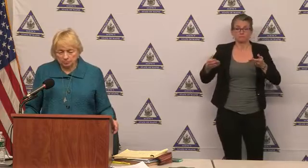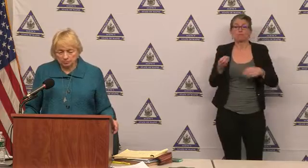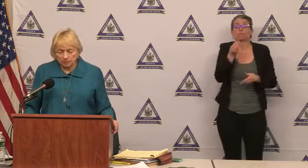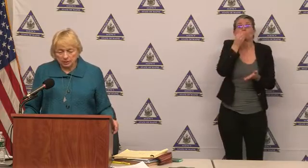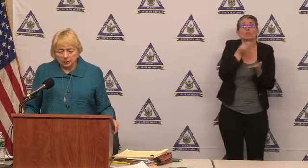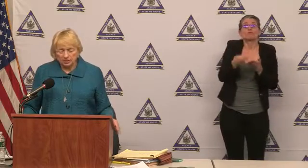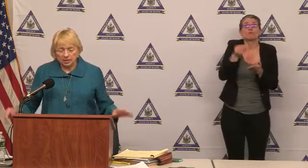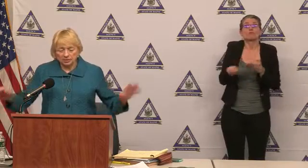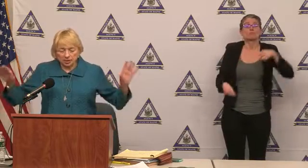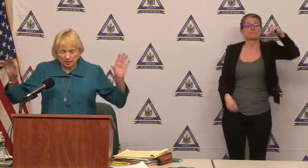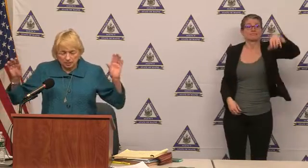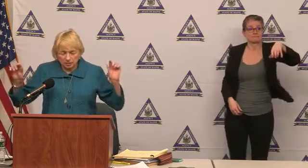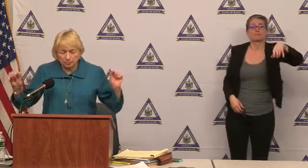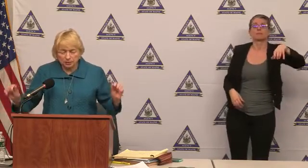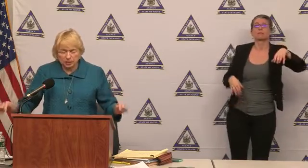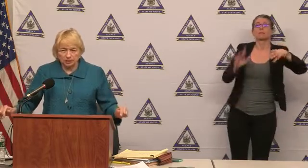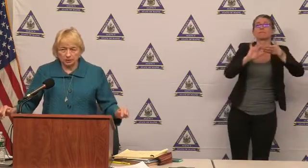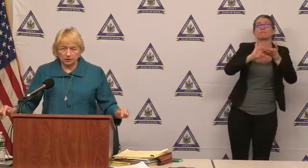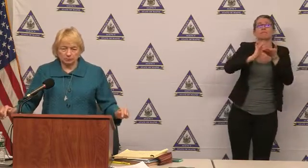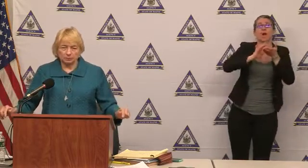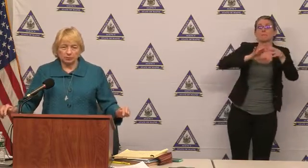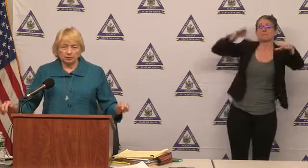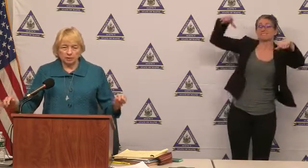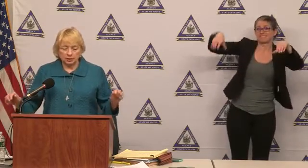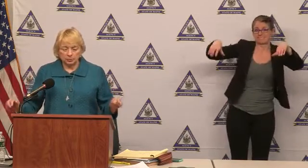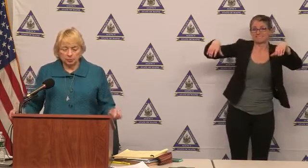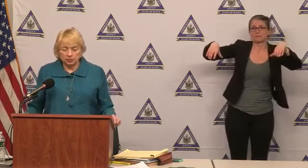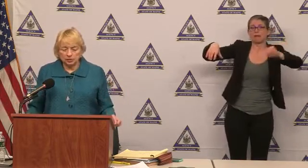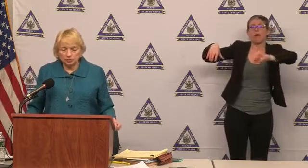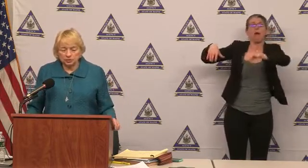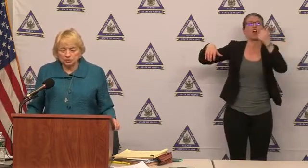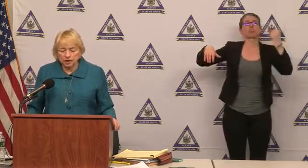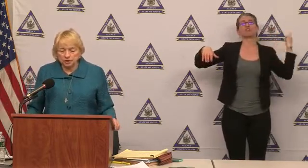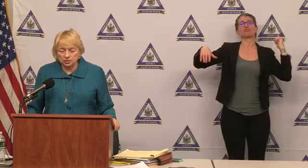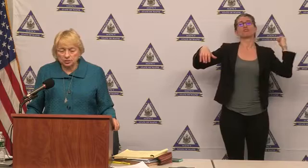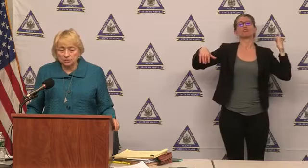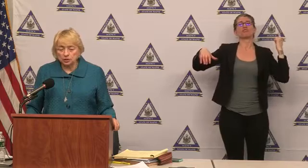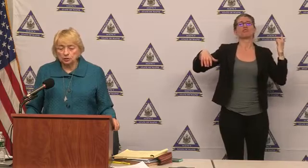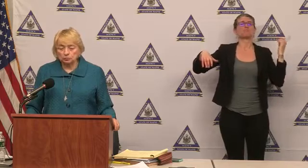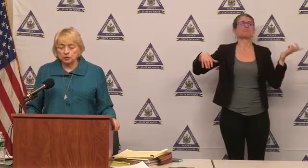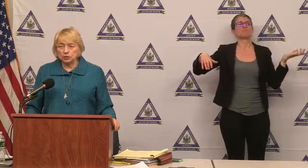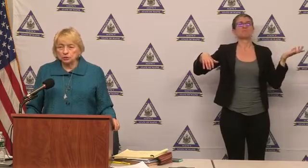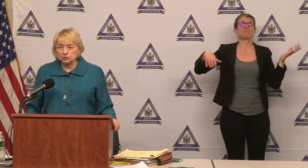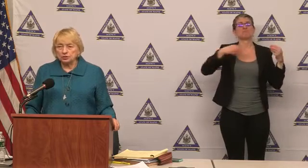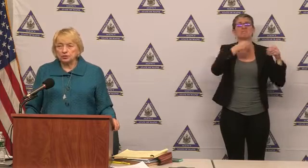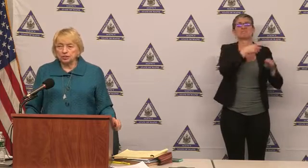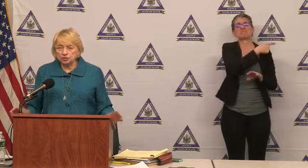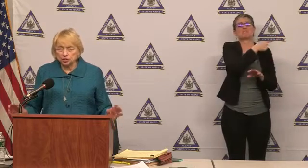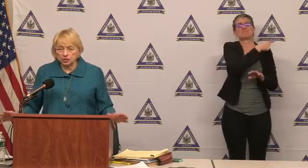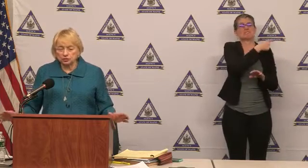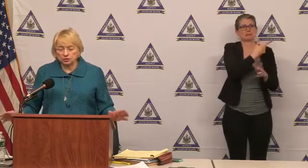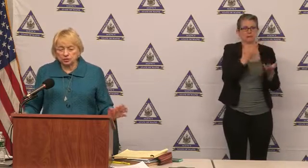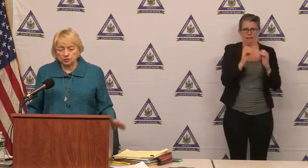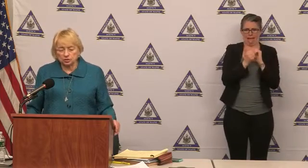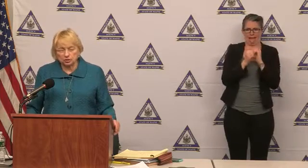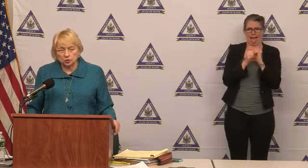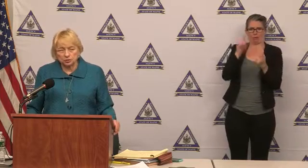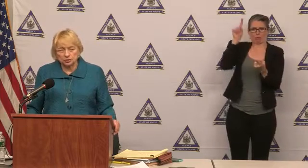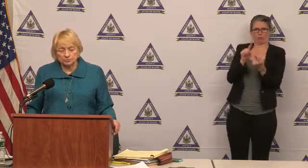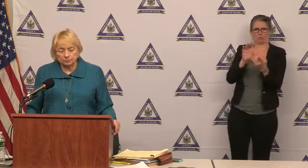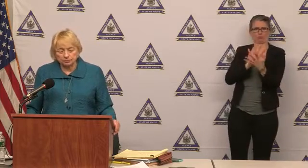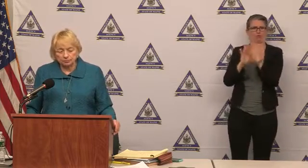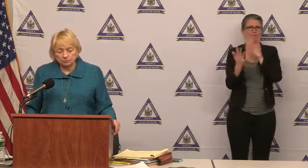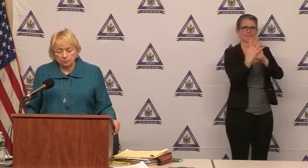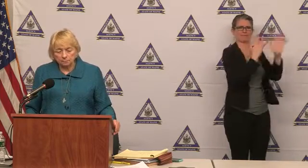store, that they immediately employ strict strategies to reduce the congestion in the